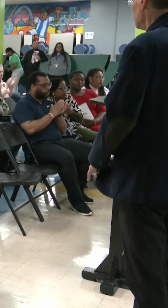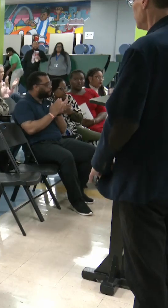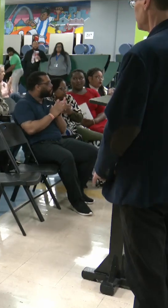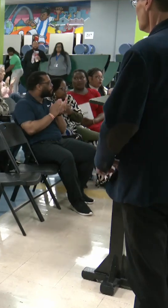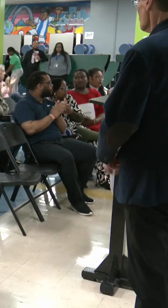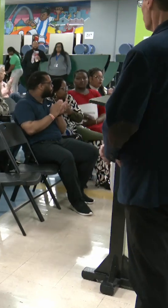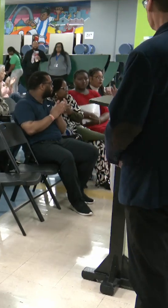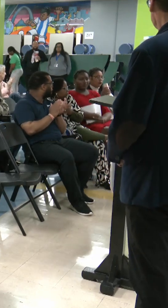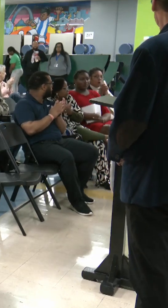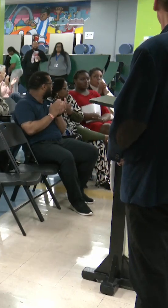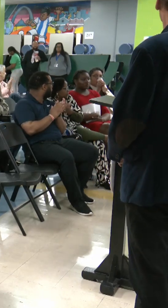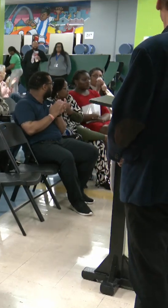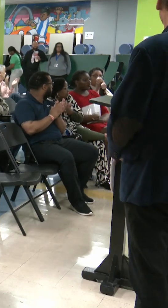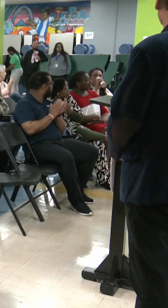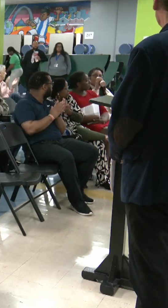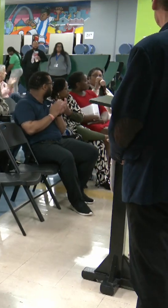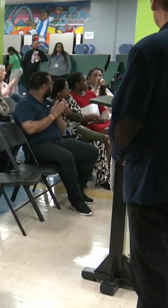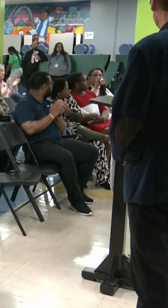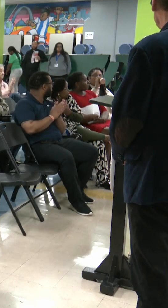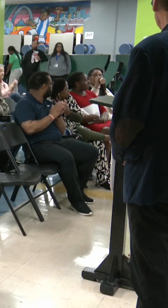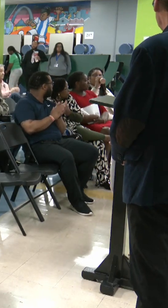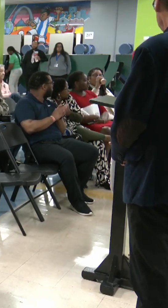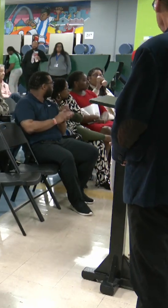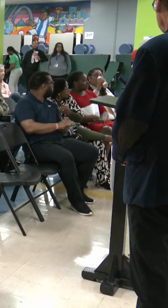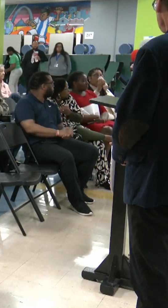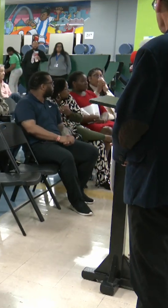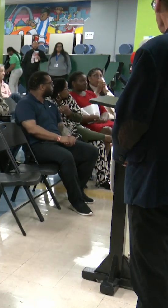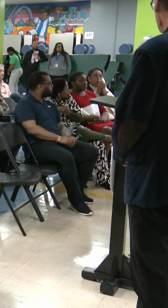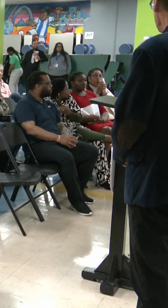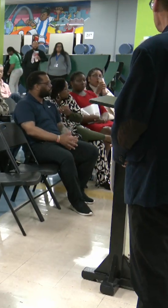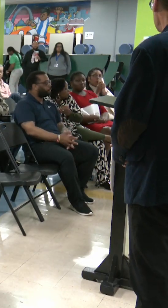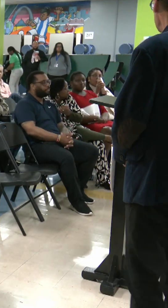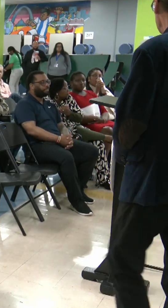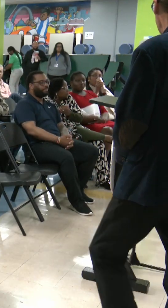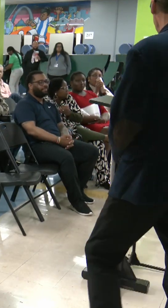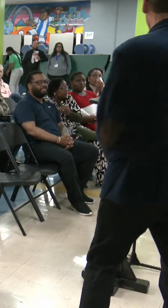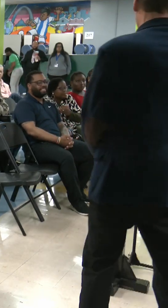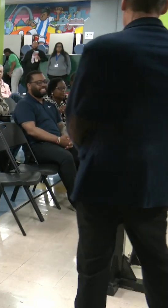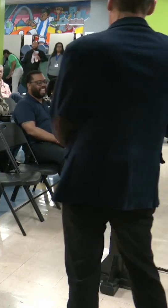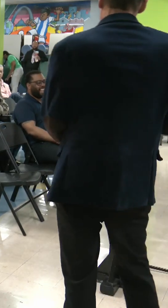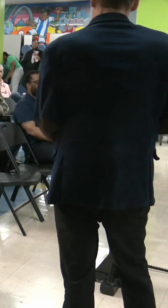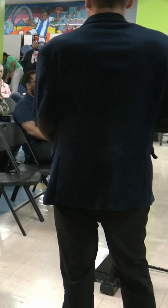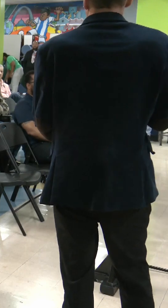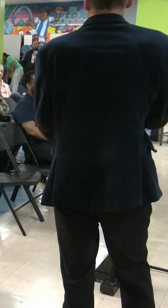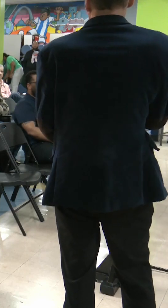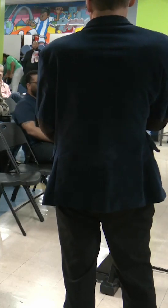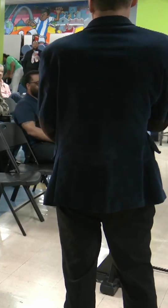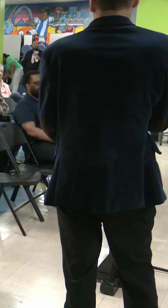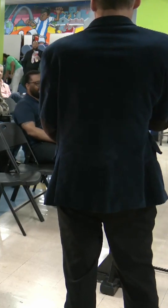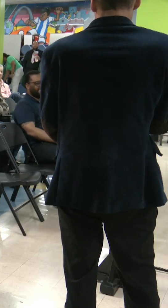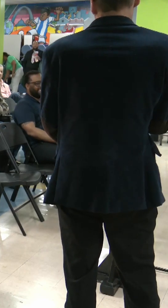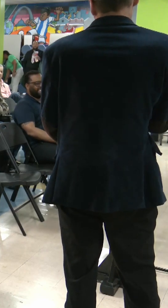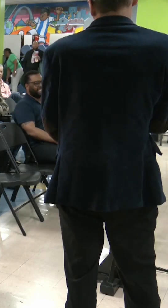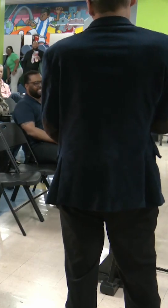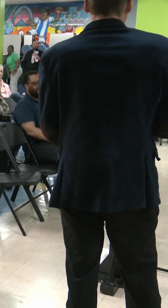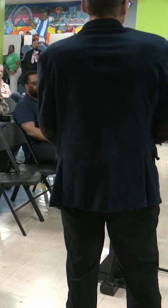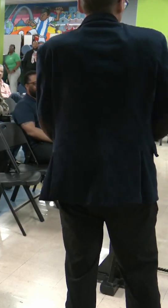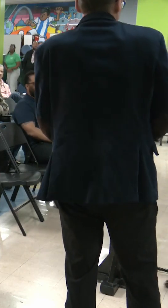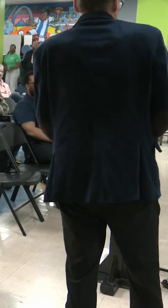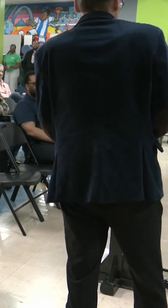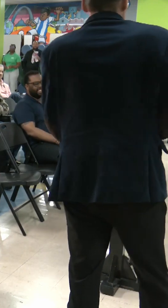million new facility that's going to grace Dutchtown. And we've also provided small business grants for